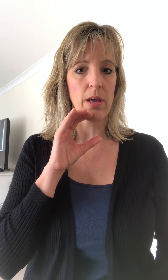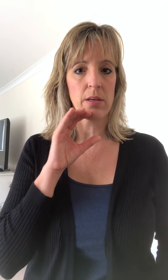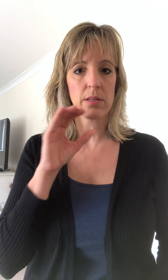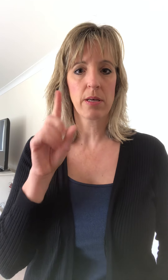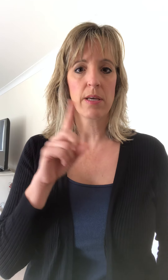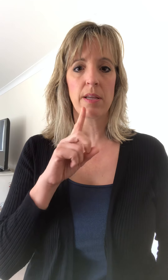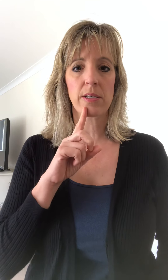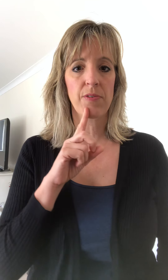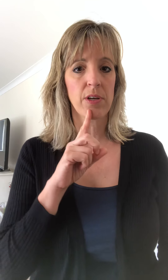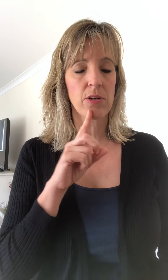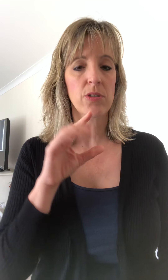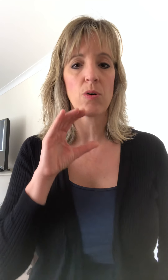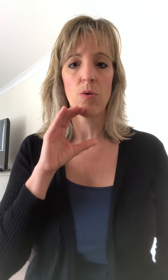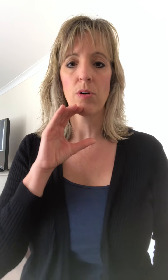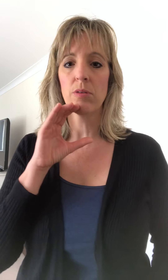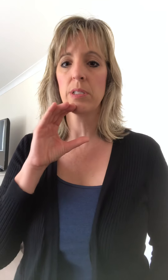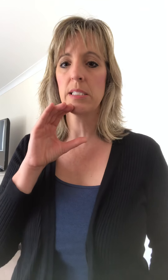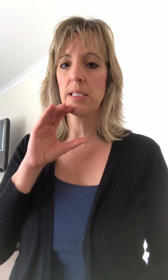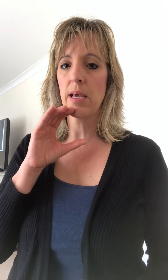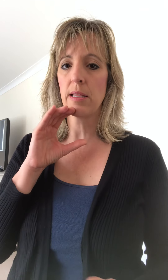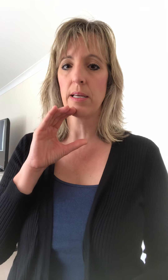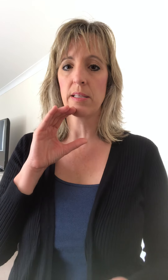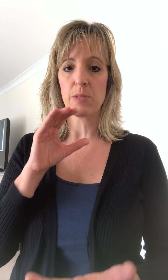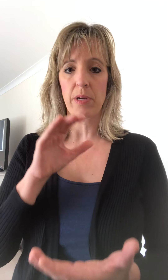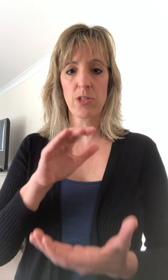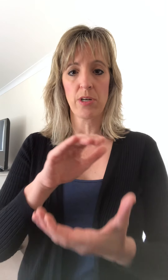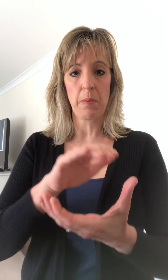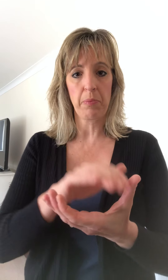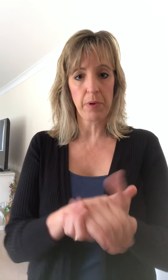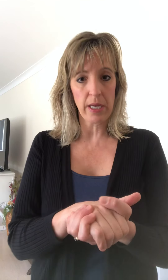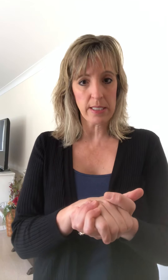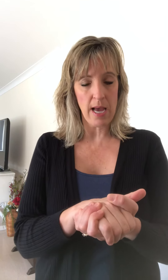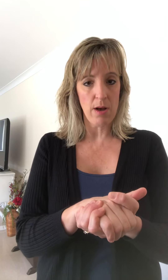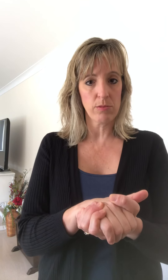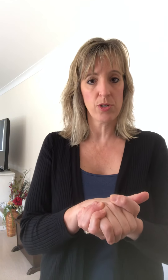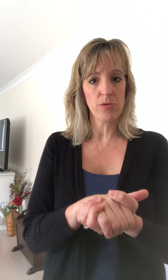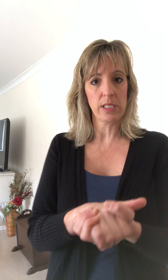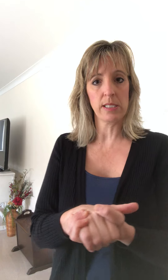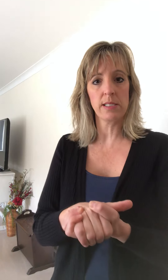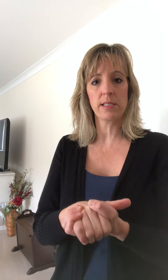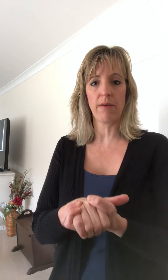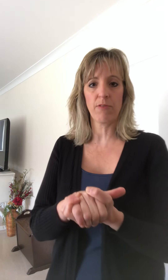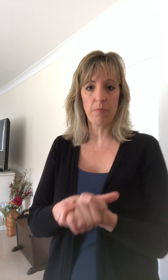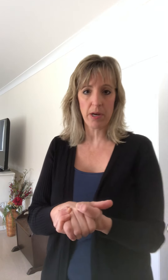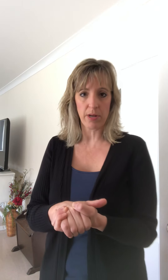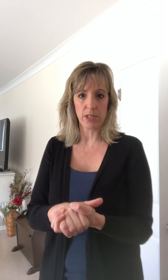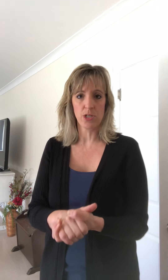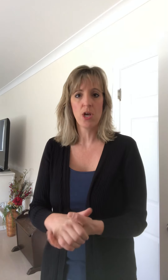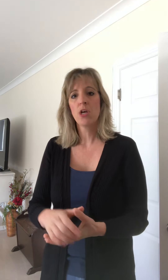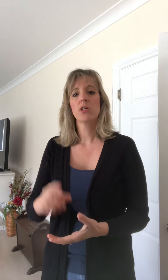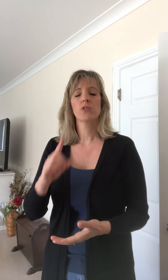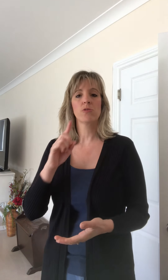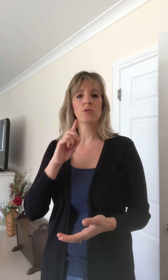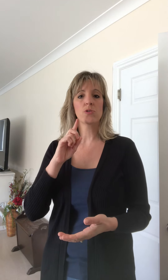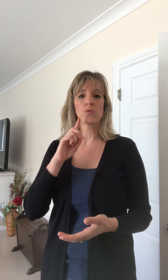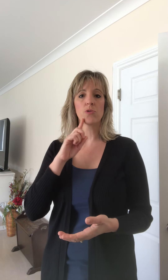way, index finger or with a C hand like this, because you're gonna bring it down to, this is a sign for marriage. So you do